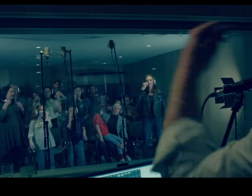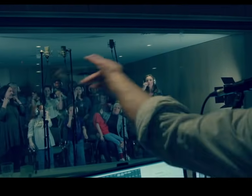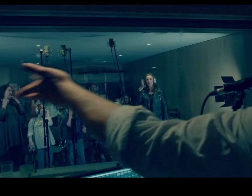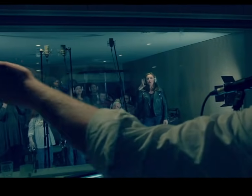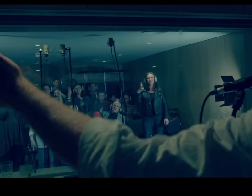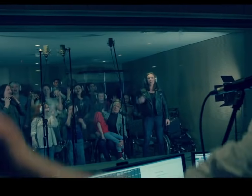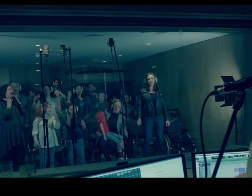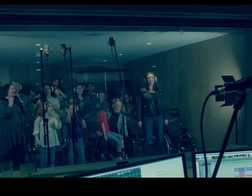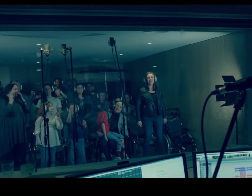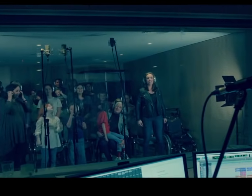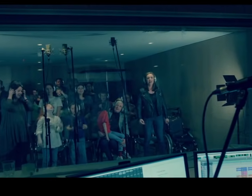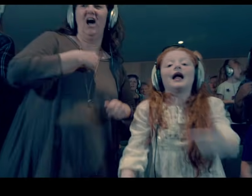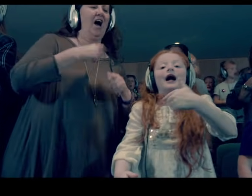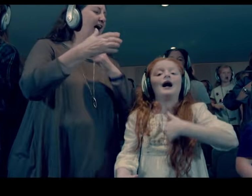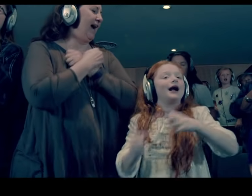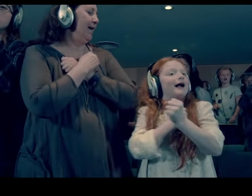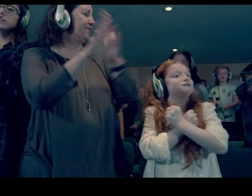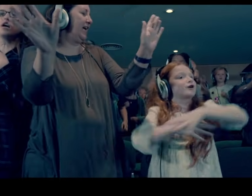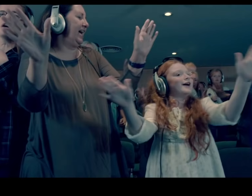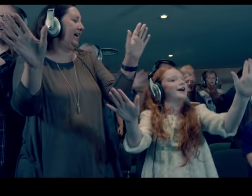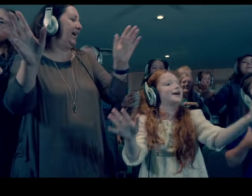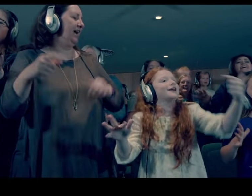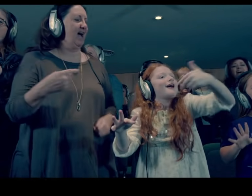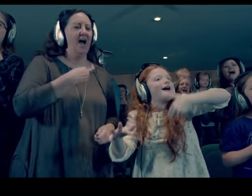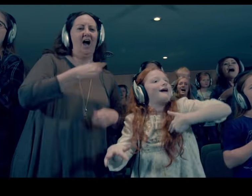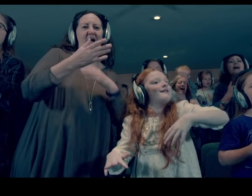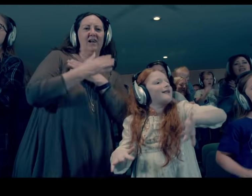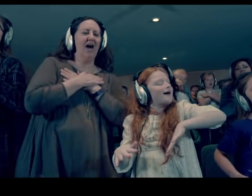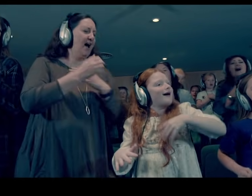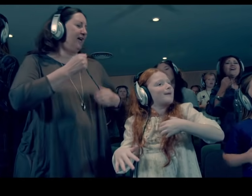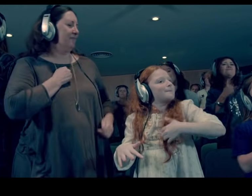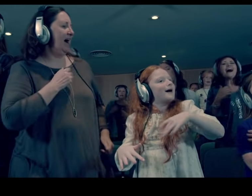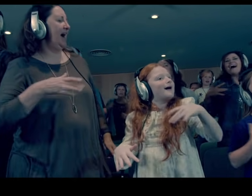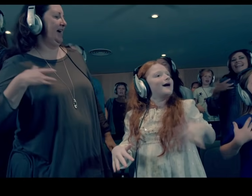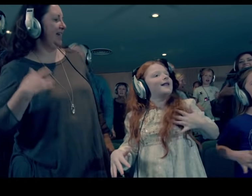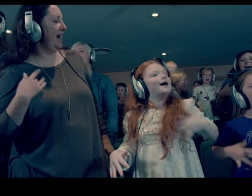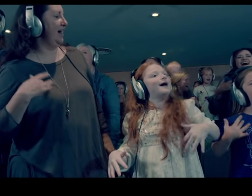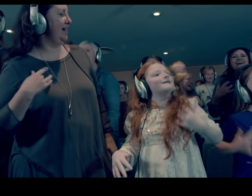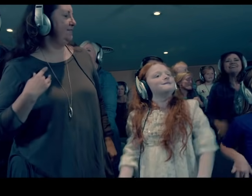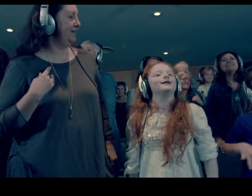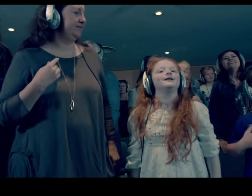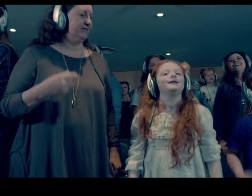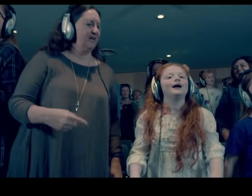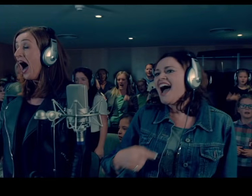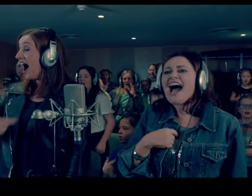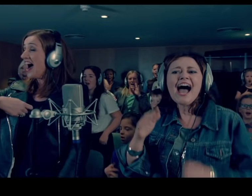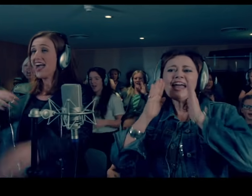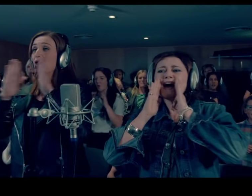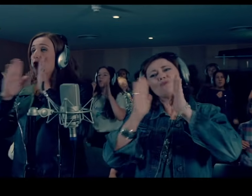am beautiful I am real I love my life I am